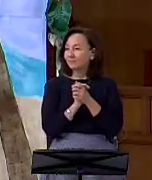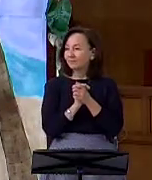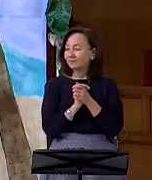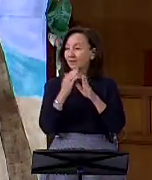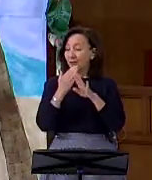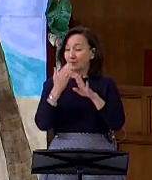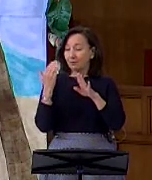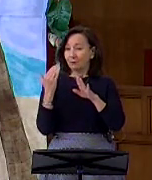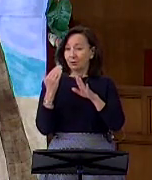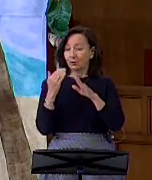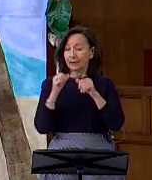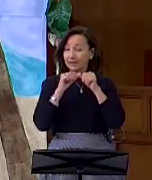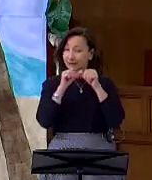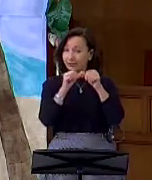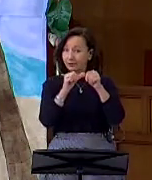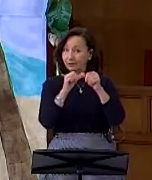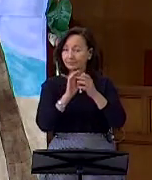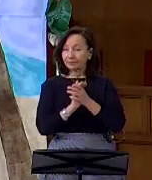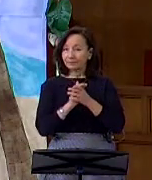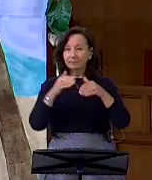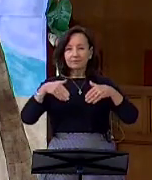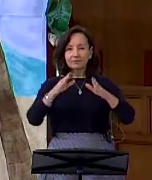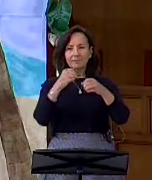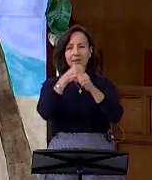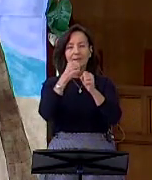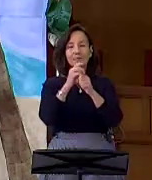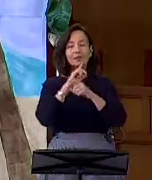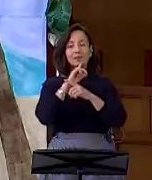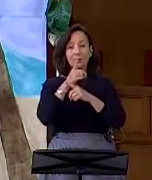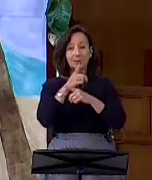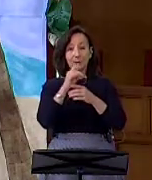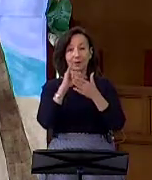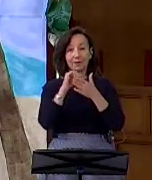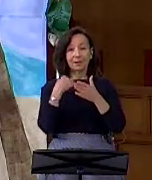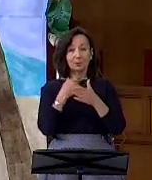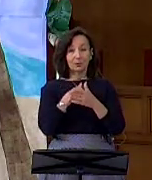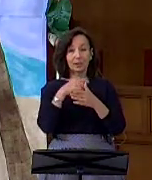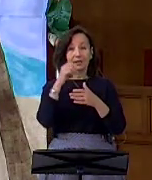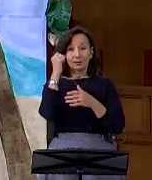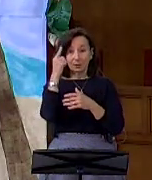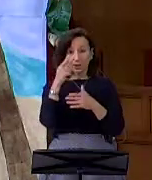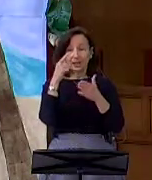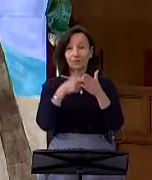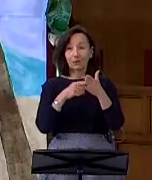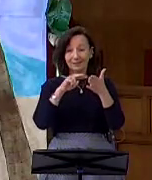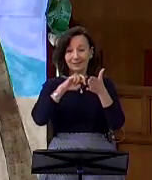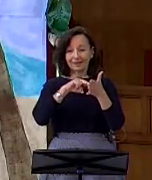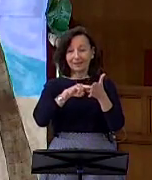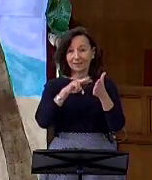Before we go any further, let's make certain that we understand what that means.